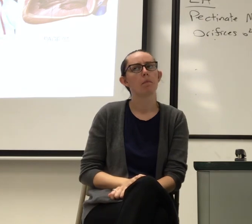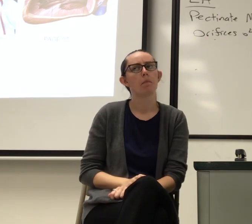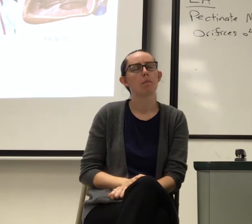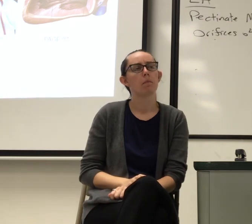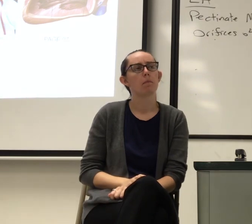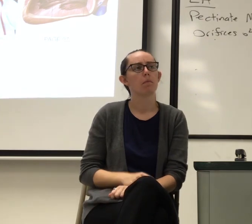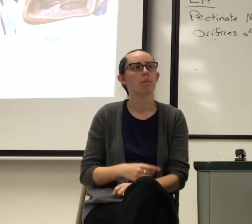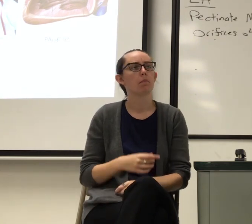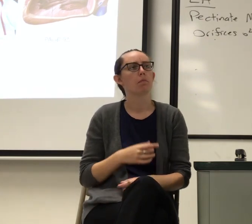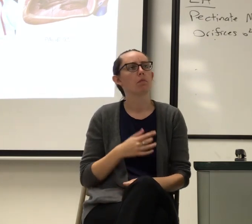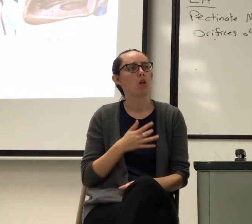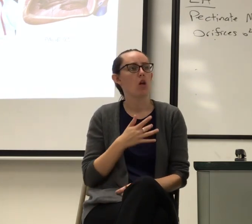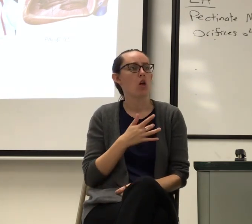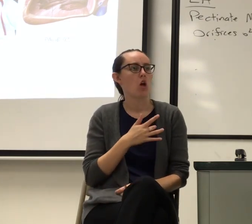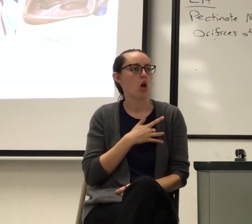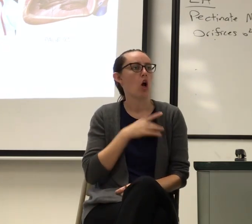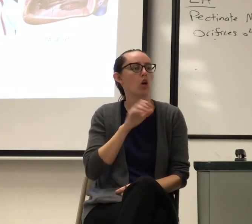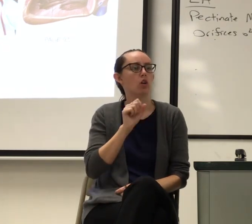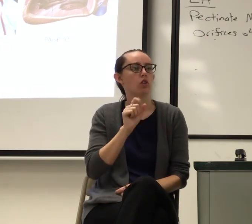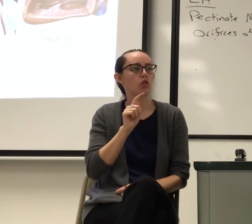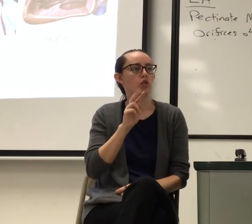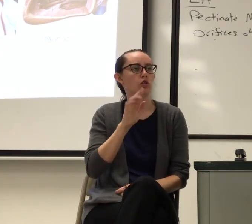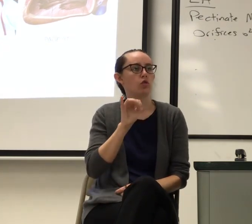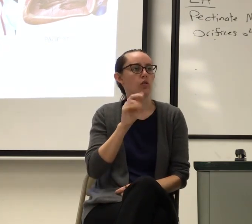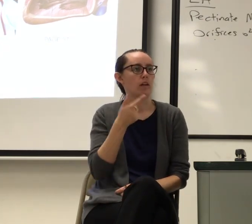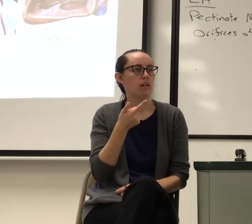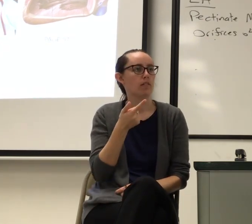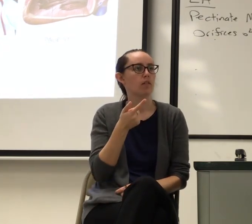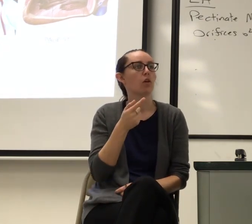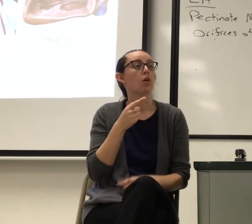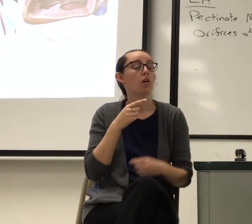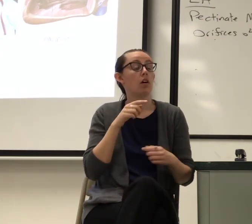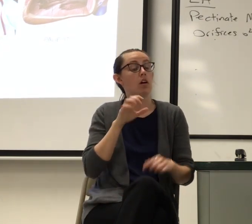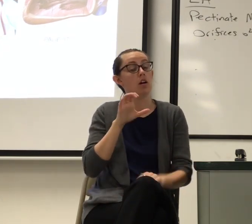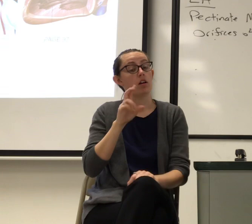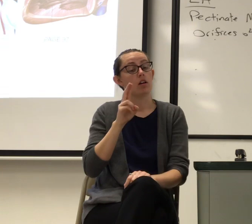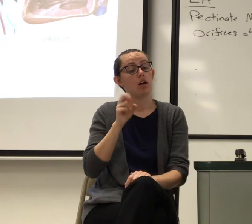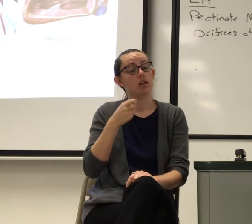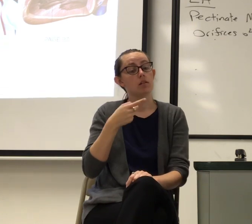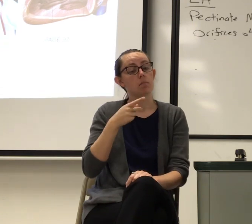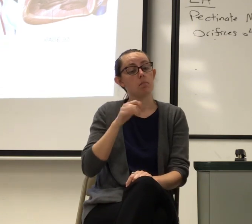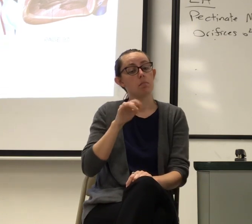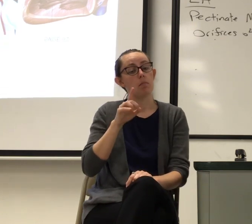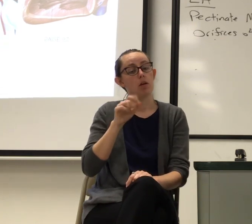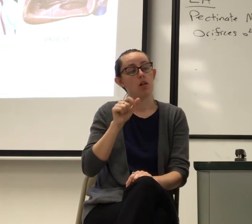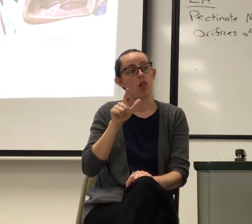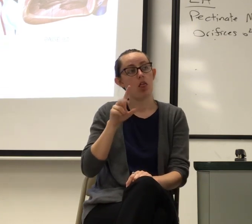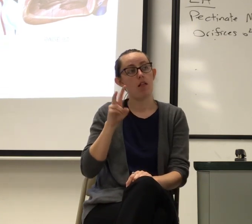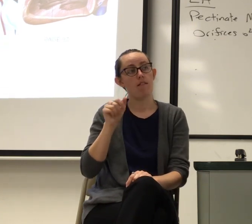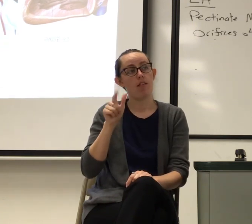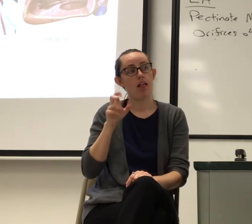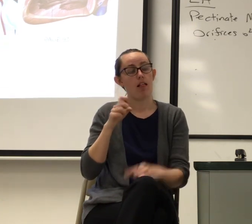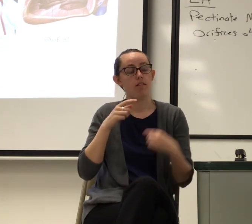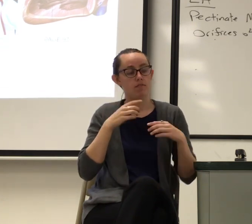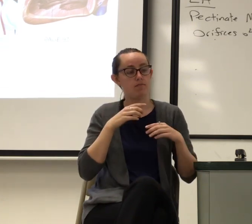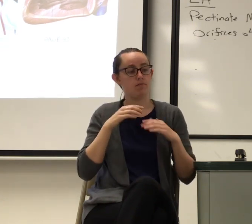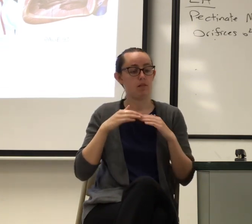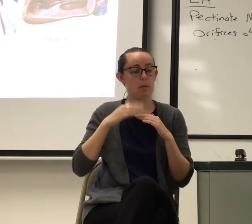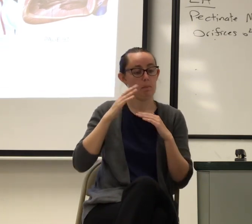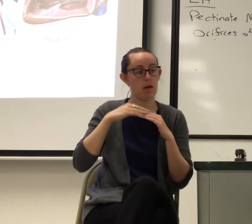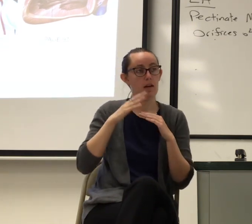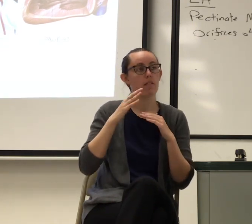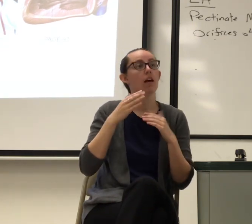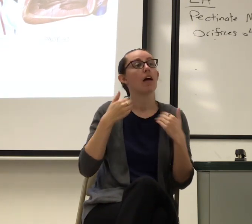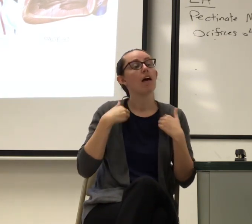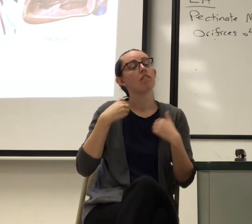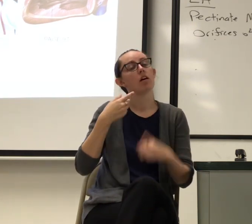The heartstrings, the chordae tendineae. So the cusp of the valve is above that. This muscle right there, that's the papillary muscle. So you still have the papillary muscle